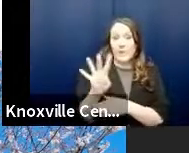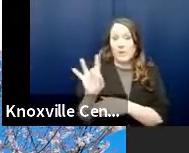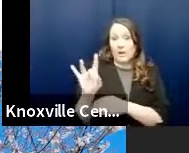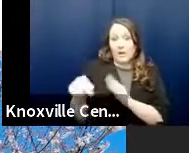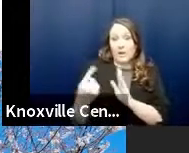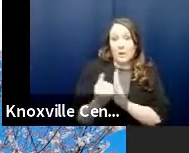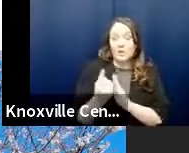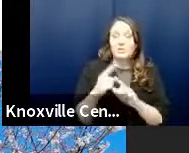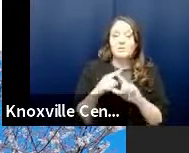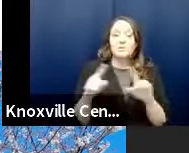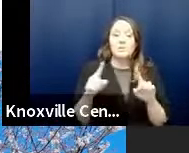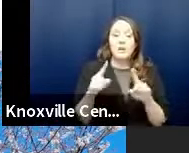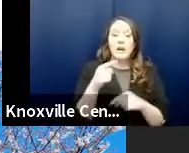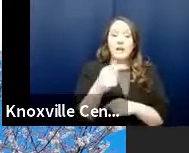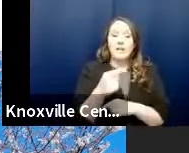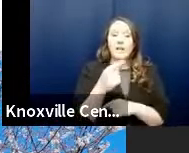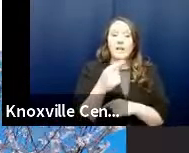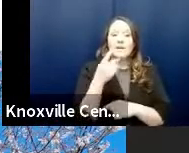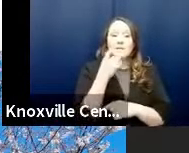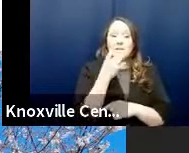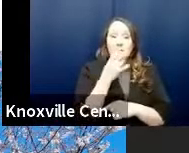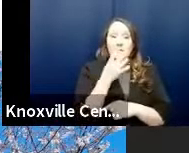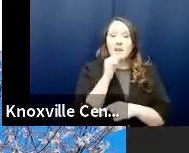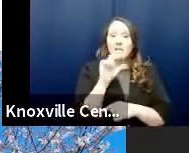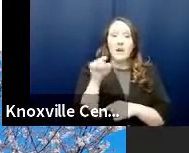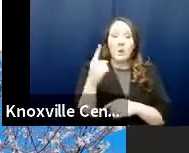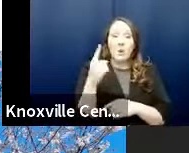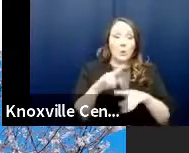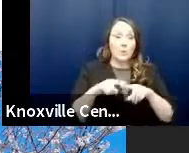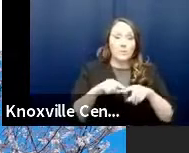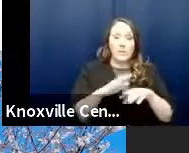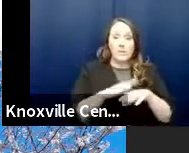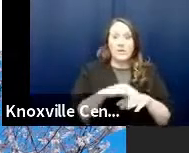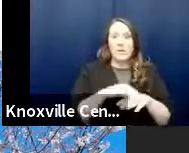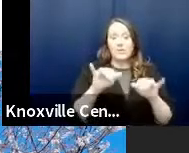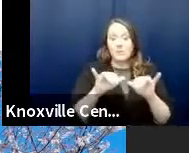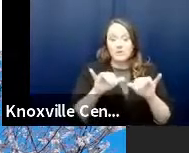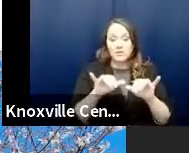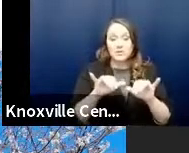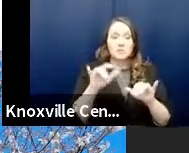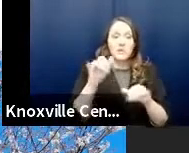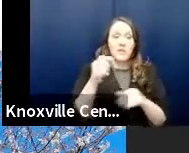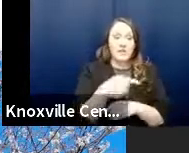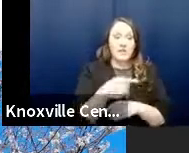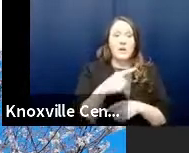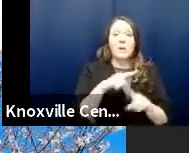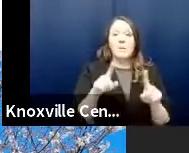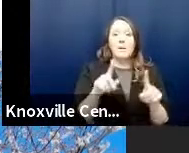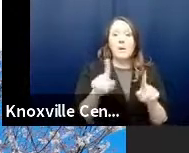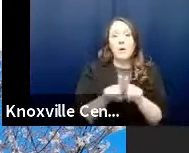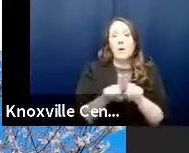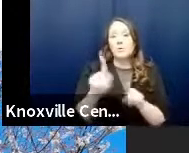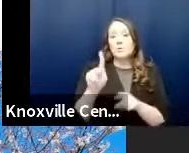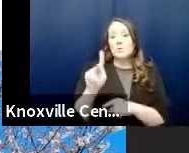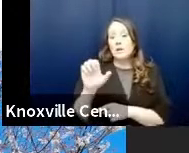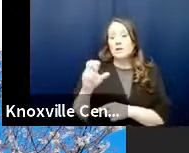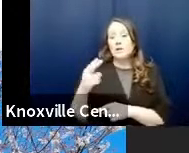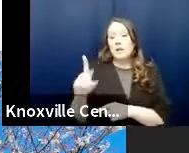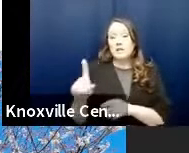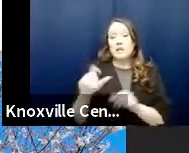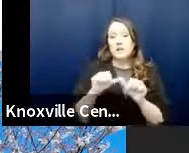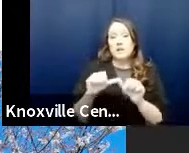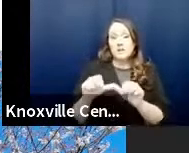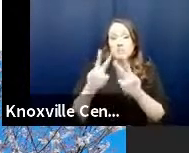However, the traffic light color will not only be based on metrics identified in this benchmark, but also KCHD's continuous assessment of